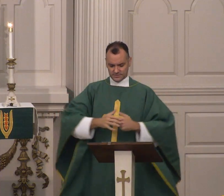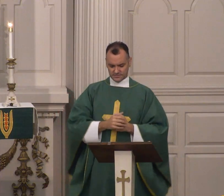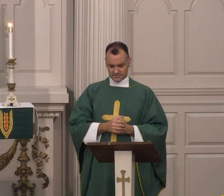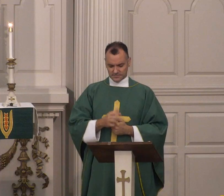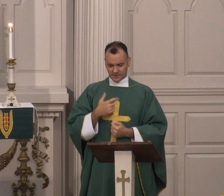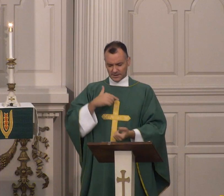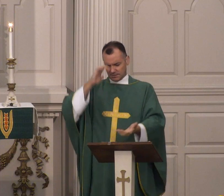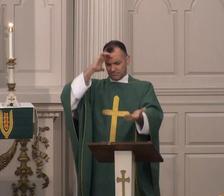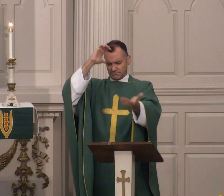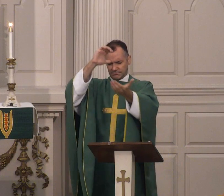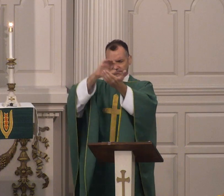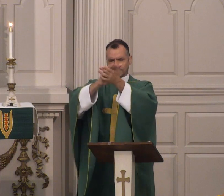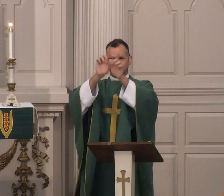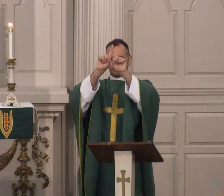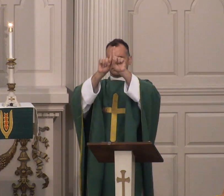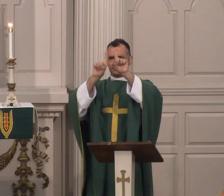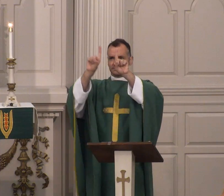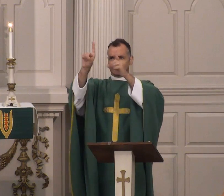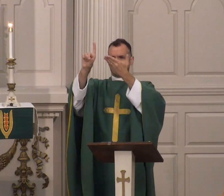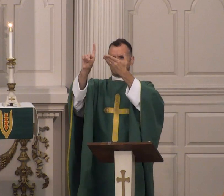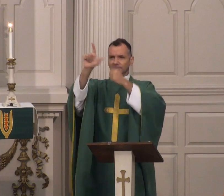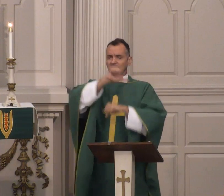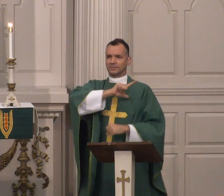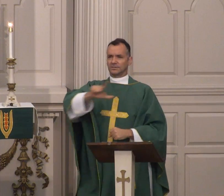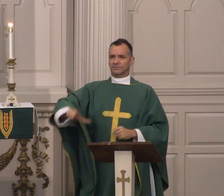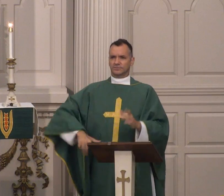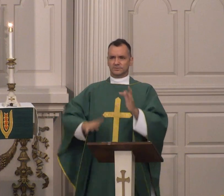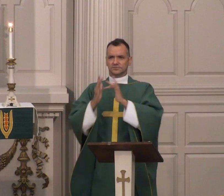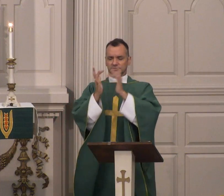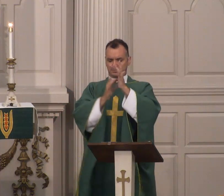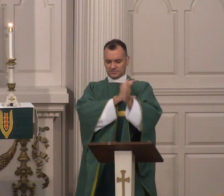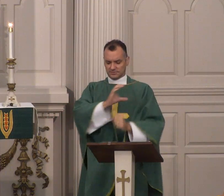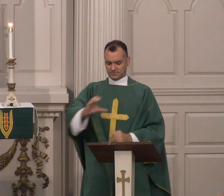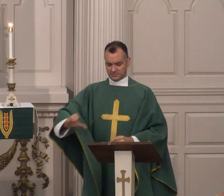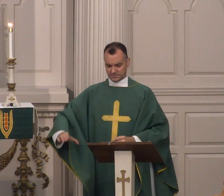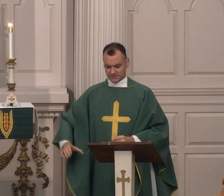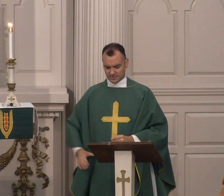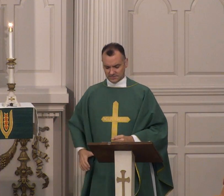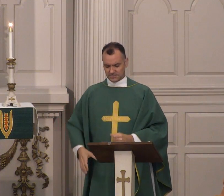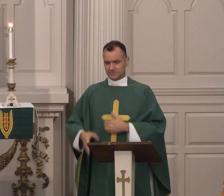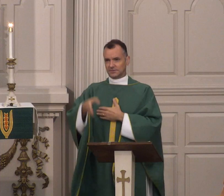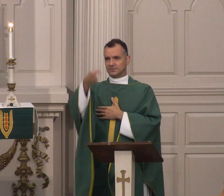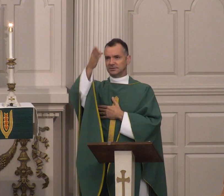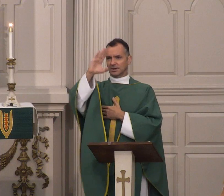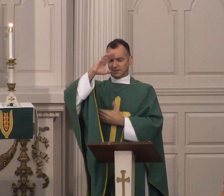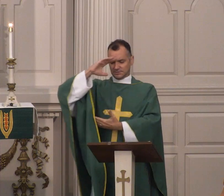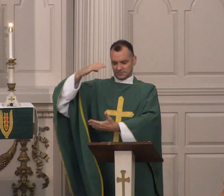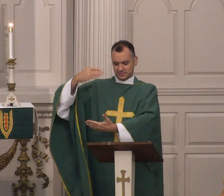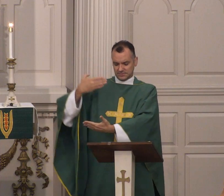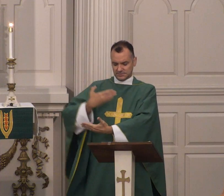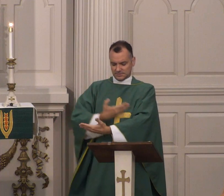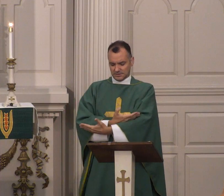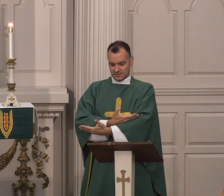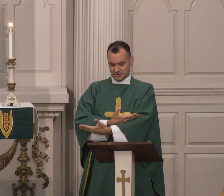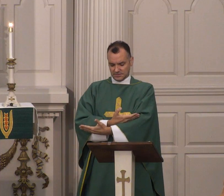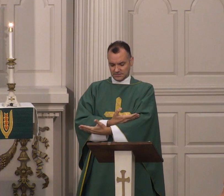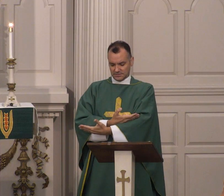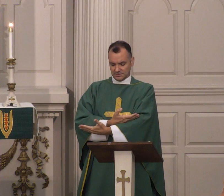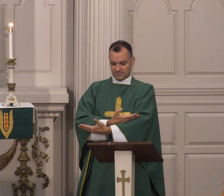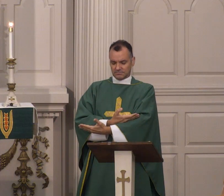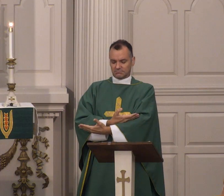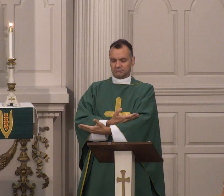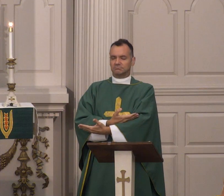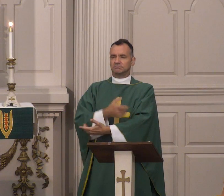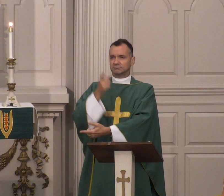invisible. I believe in one Lord, Jesus Christ, the only begotten Son of God, born of the Father before